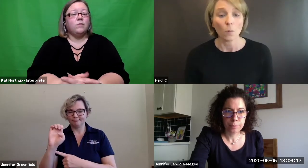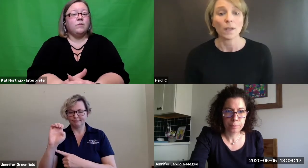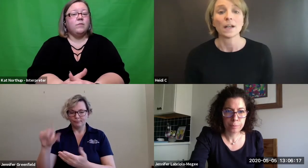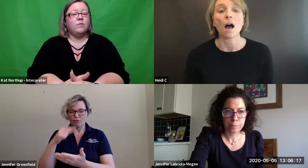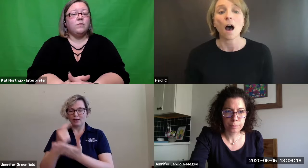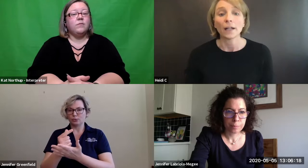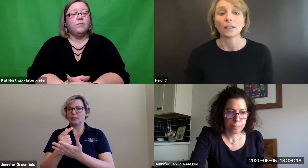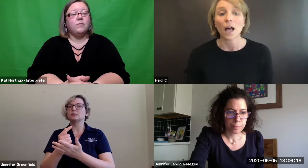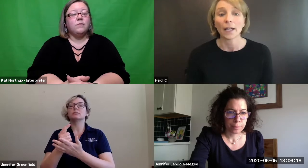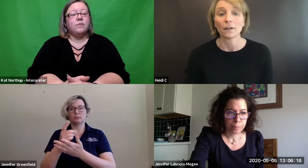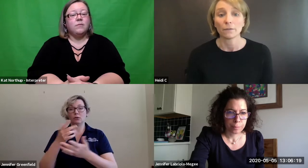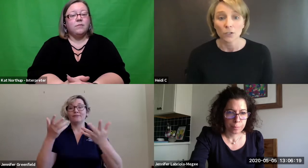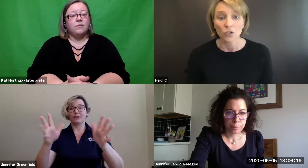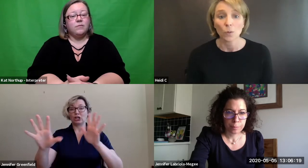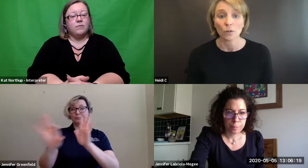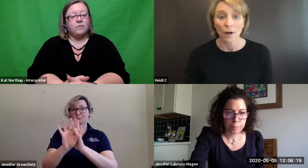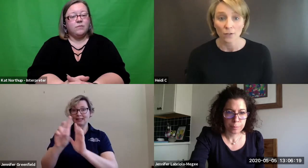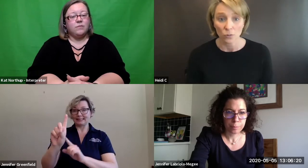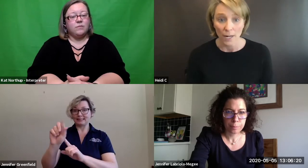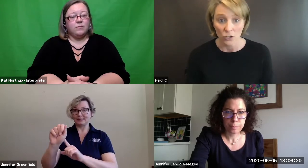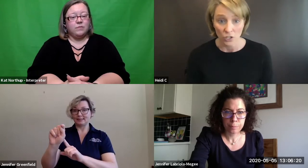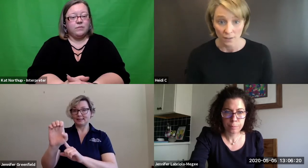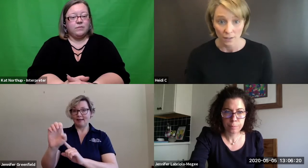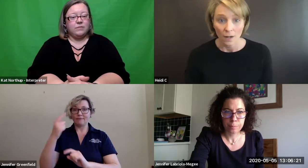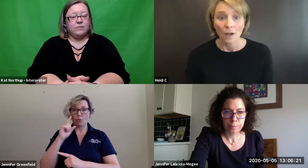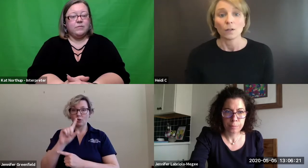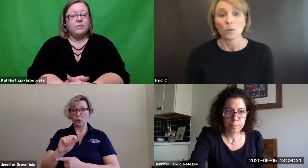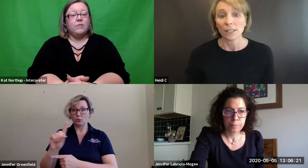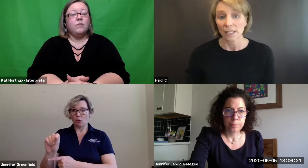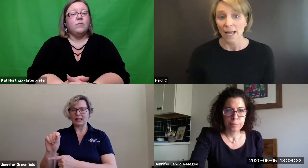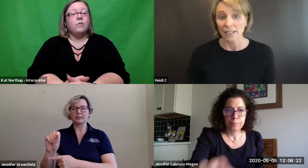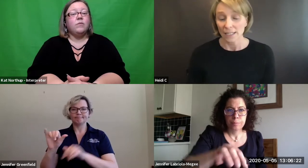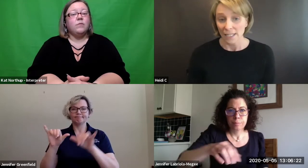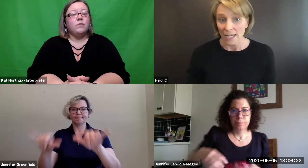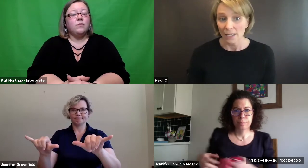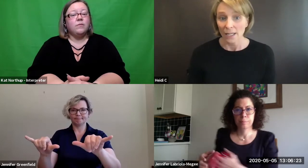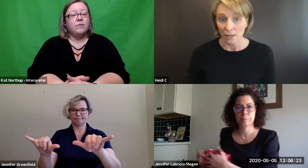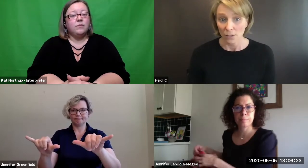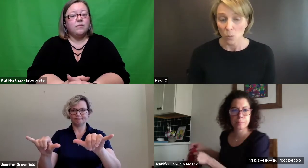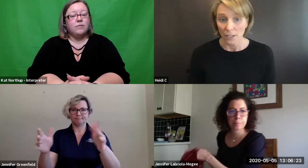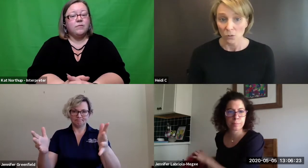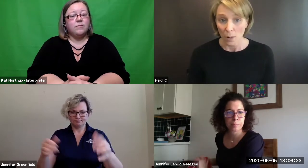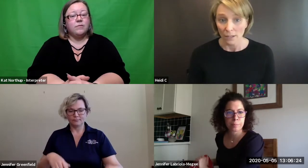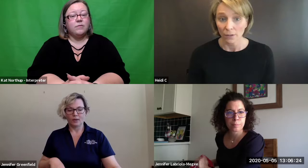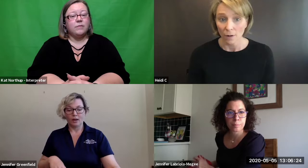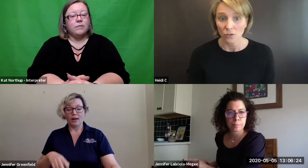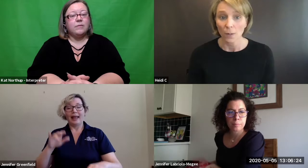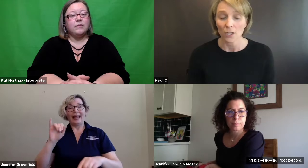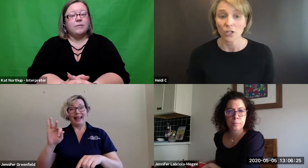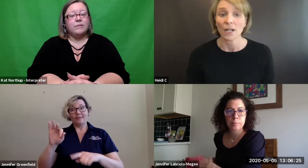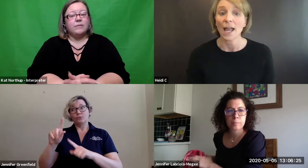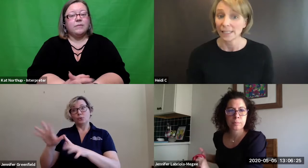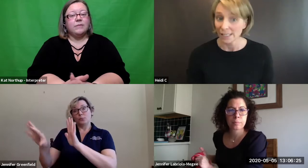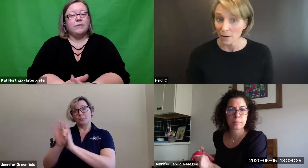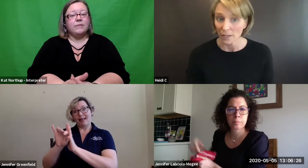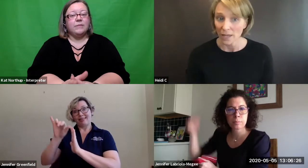ahead with an online virtual graduation. You would select a date here in 2020 for